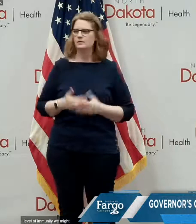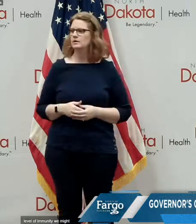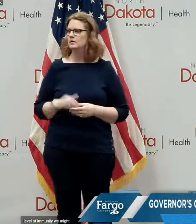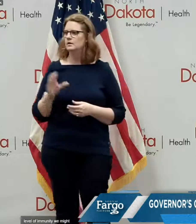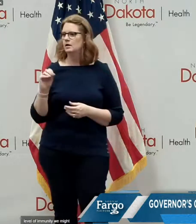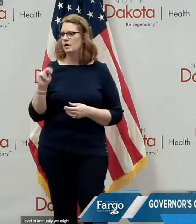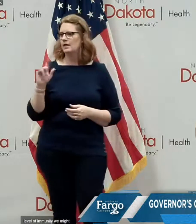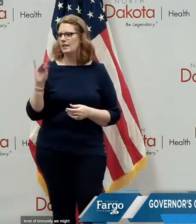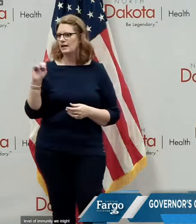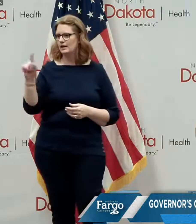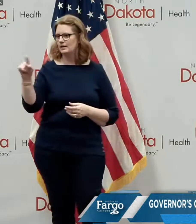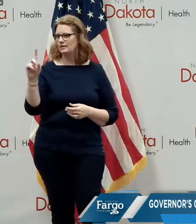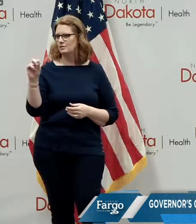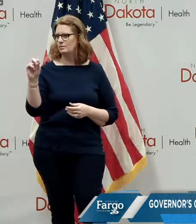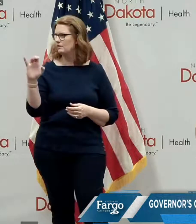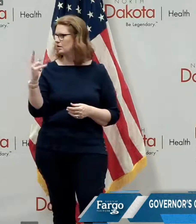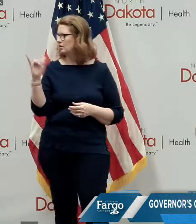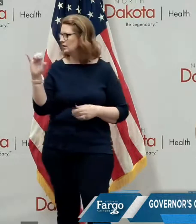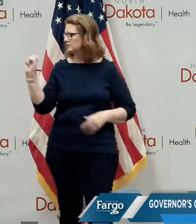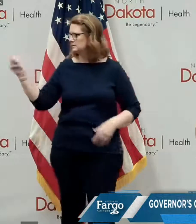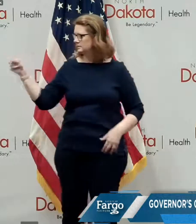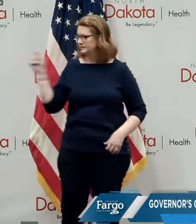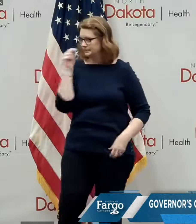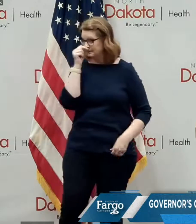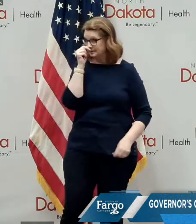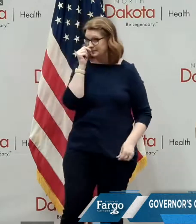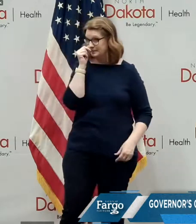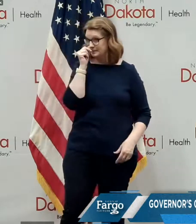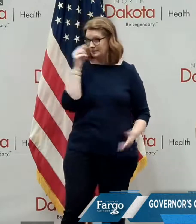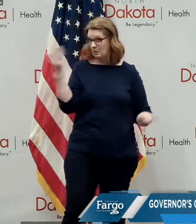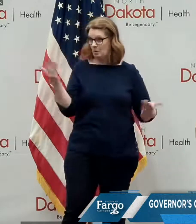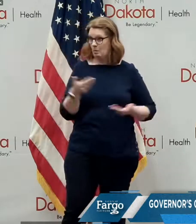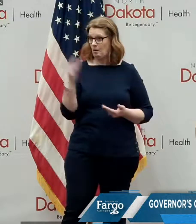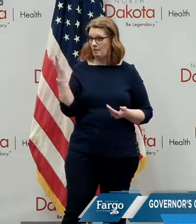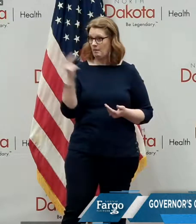Online, Jace. Okay, for Chris. Welcome back, Chris.